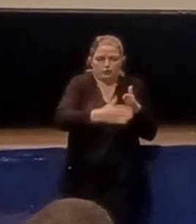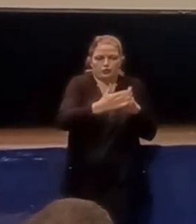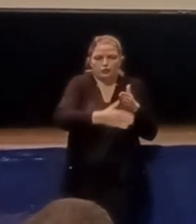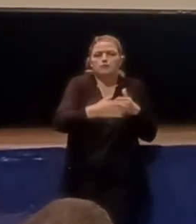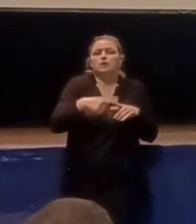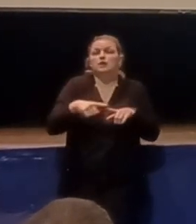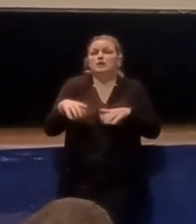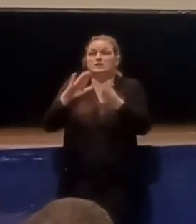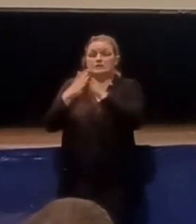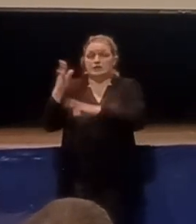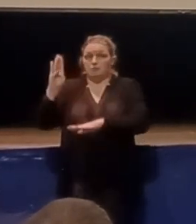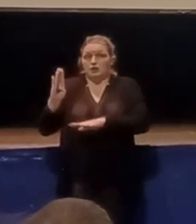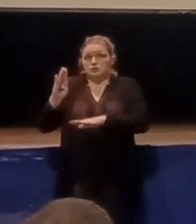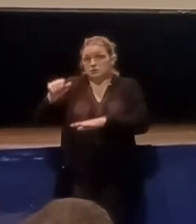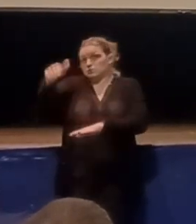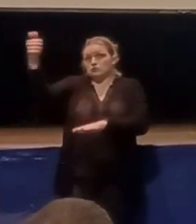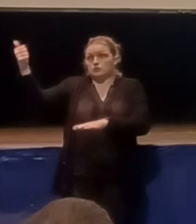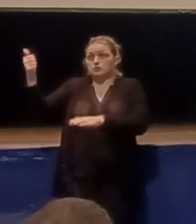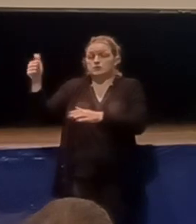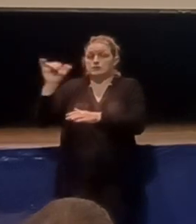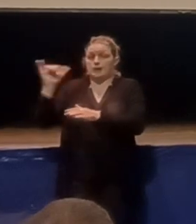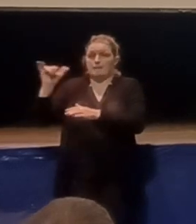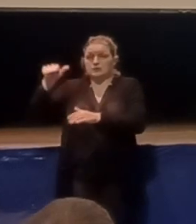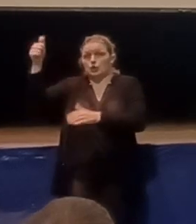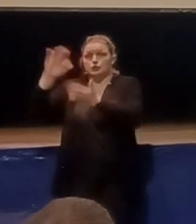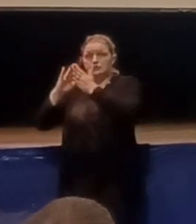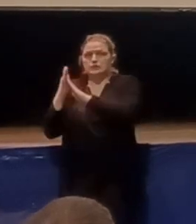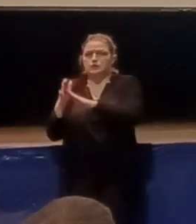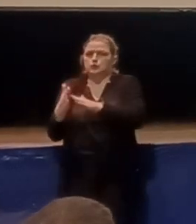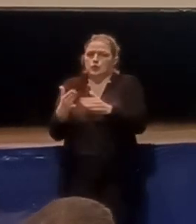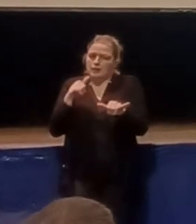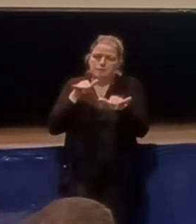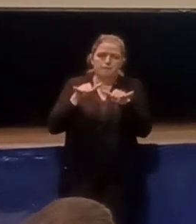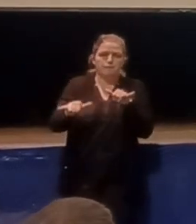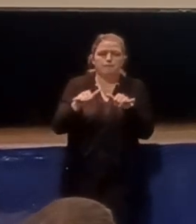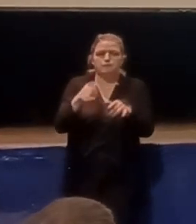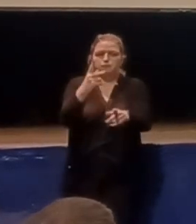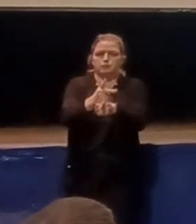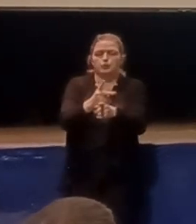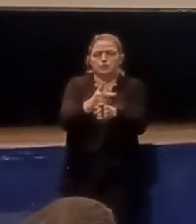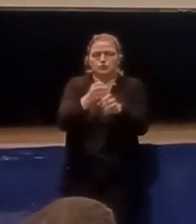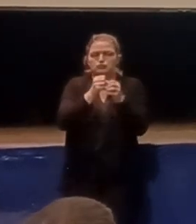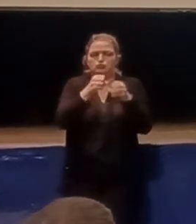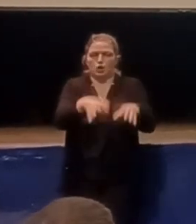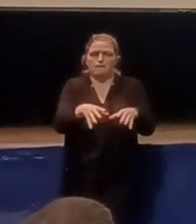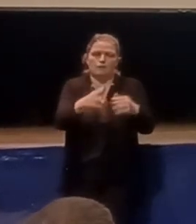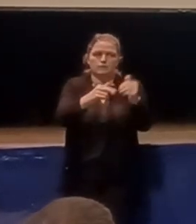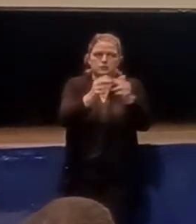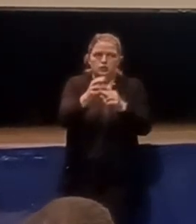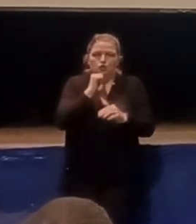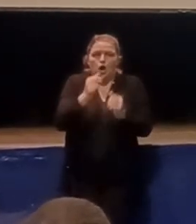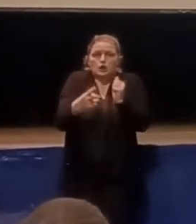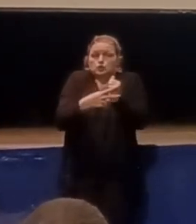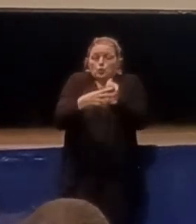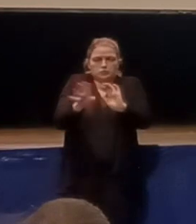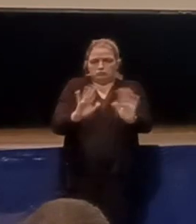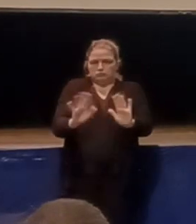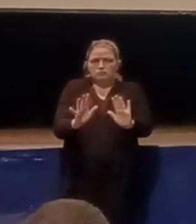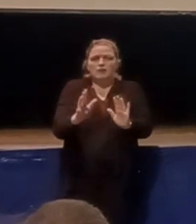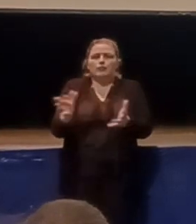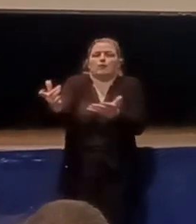of Boston, like many cities around the country, is working to add permanent staffed drop-off facilities. These are not storage, these are